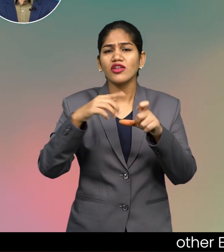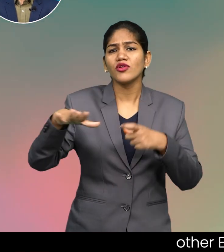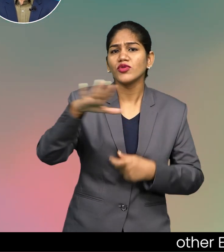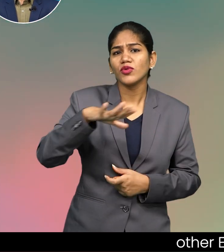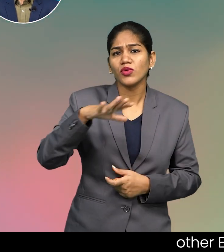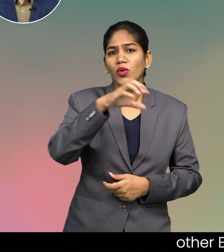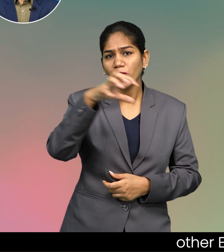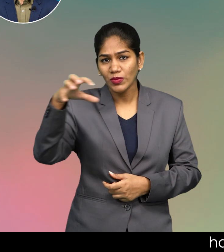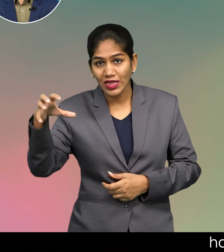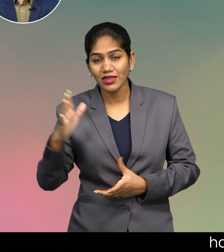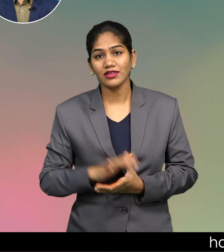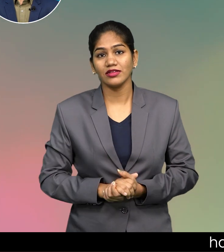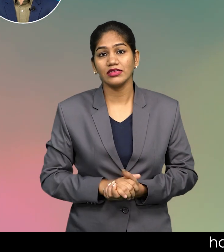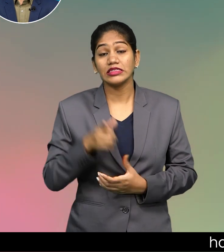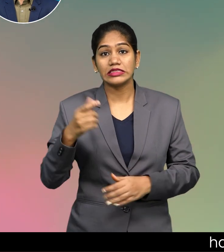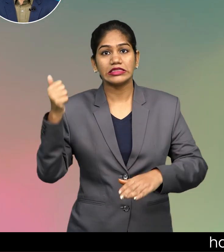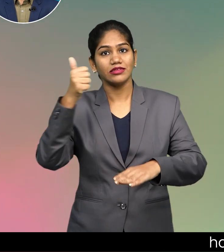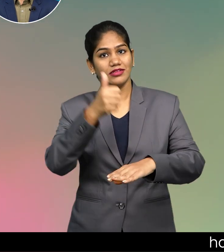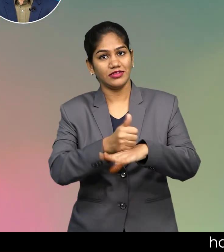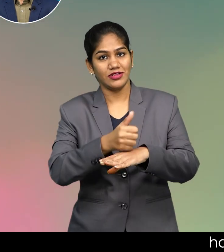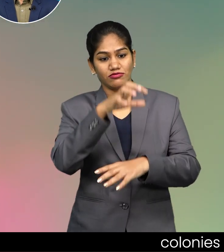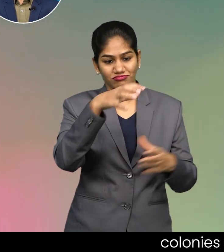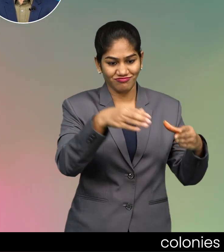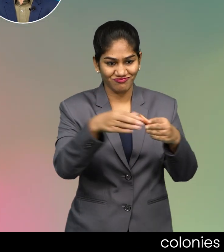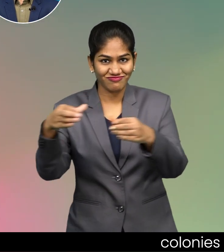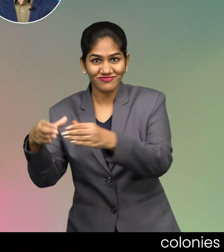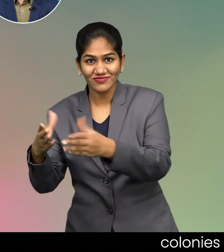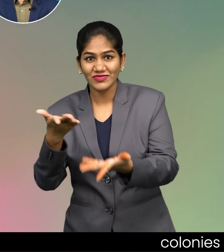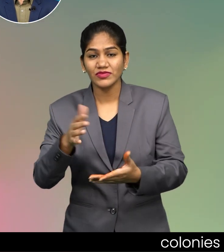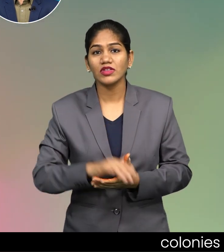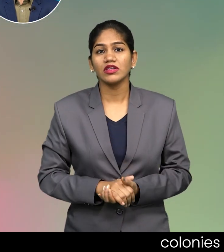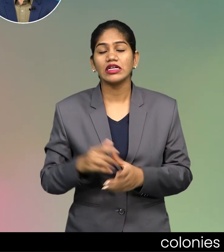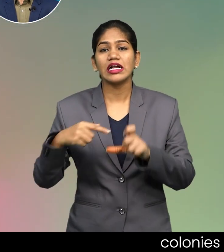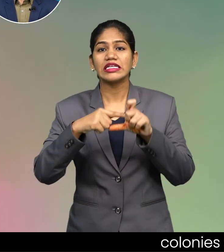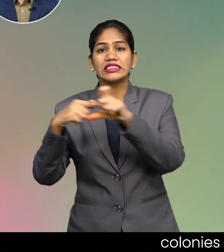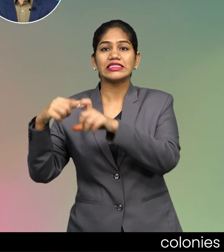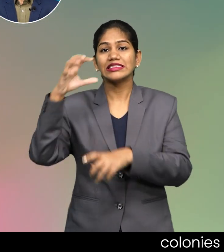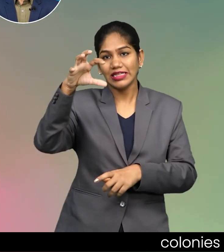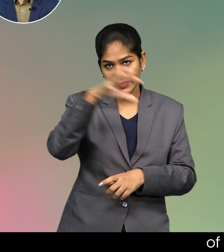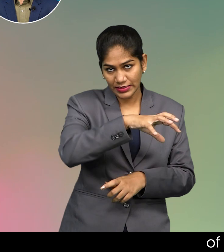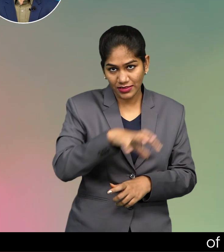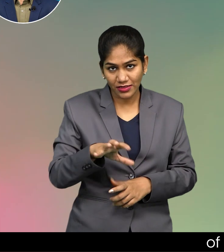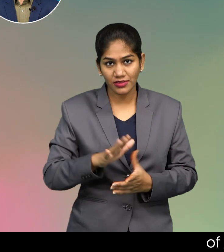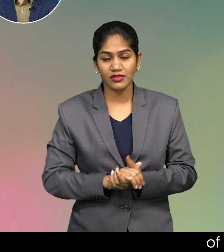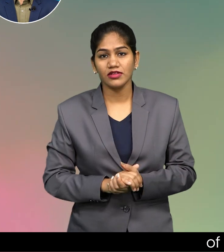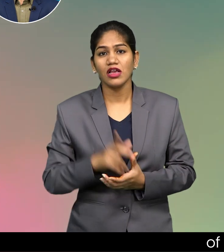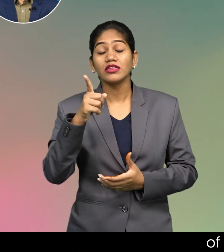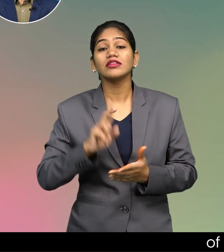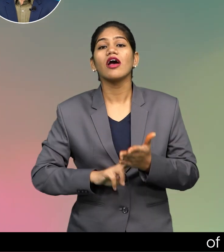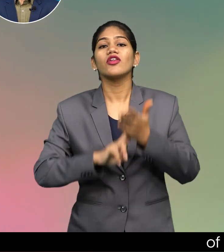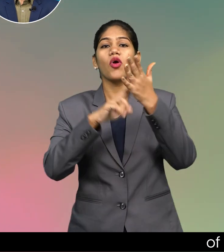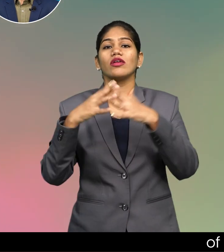countries had established colonies on the eastern coast of North